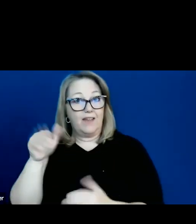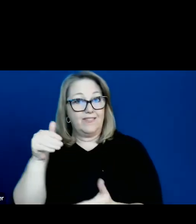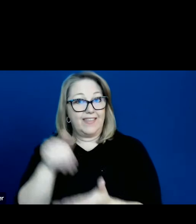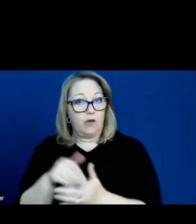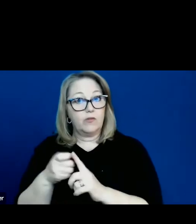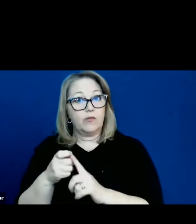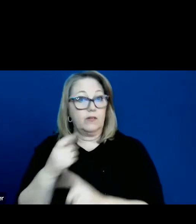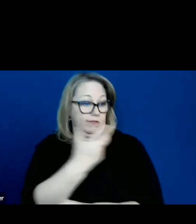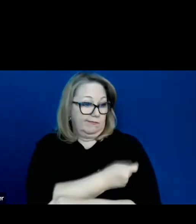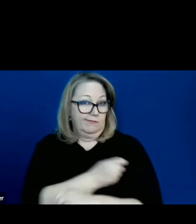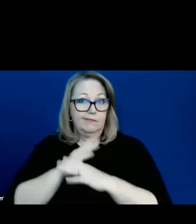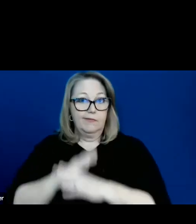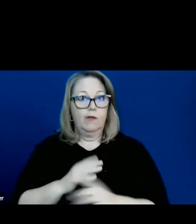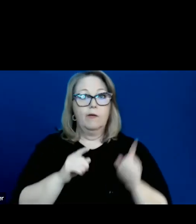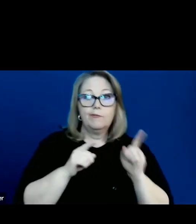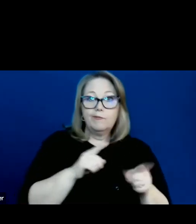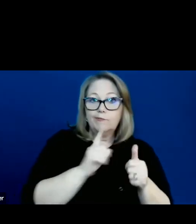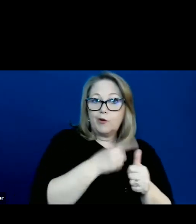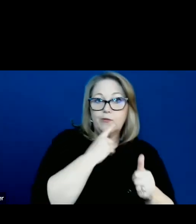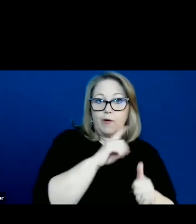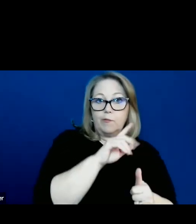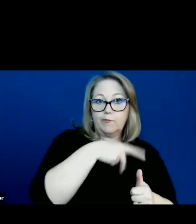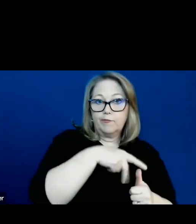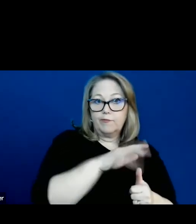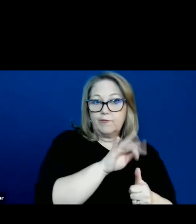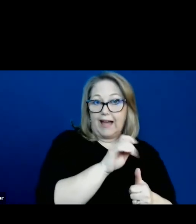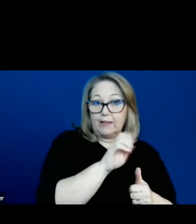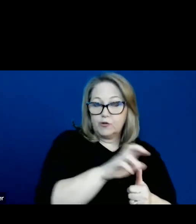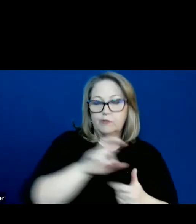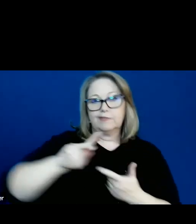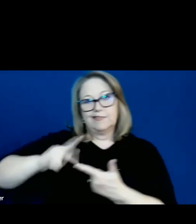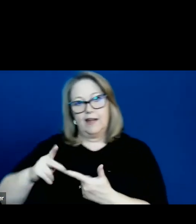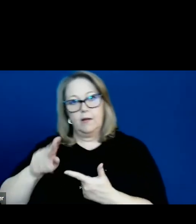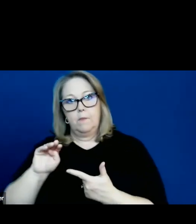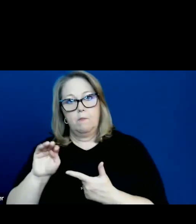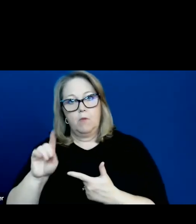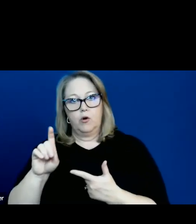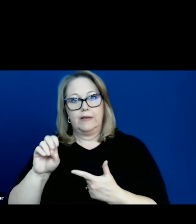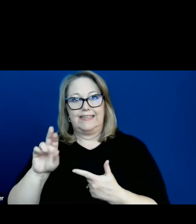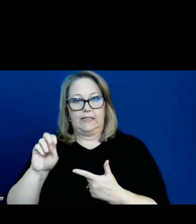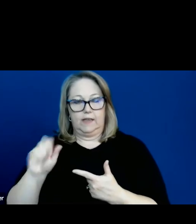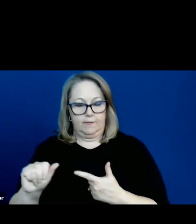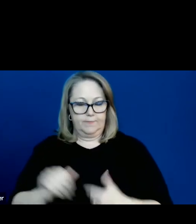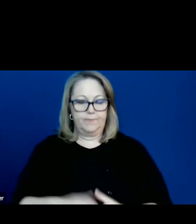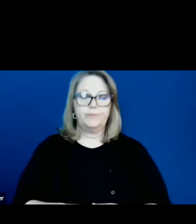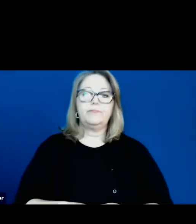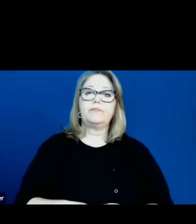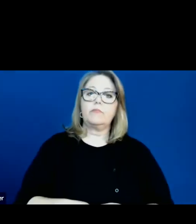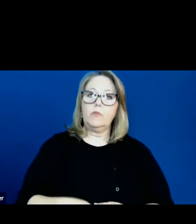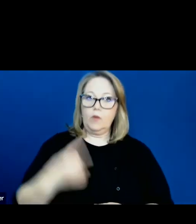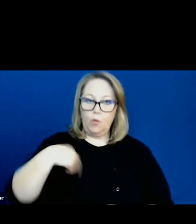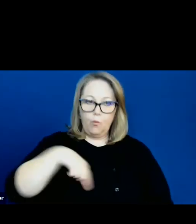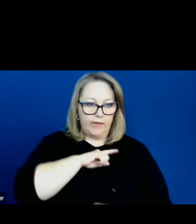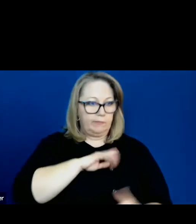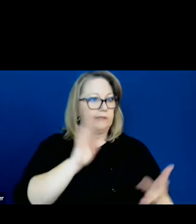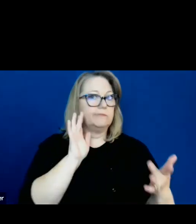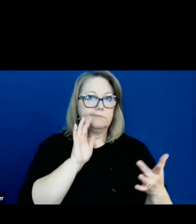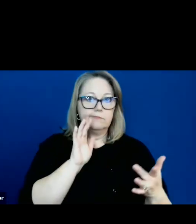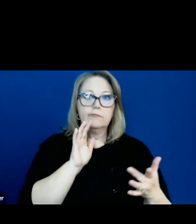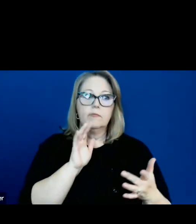WebIZ. The process is going well, and we remain in close contact with all Nevada counties as the first doses are